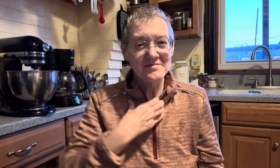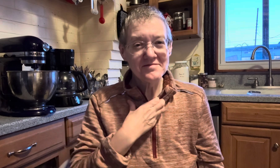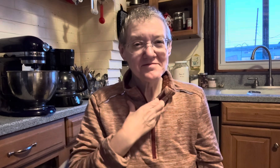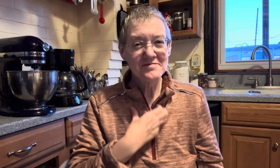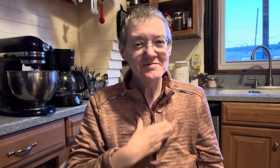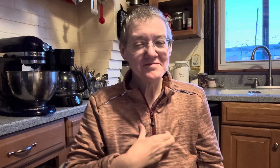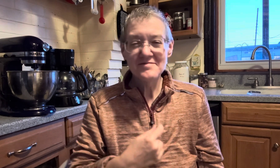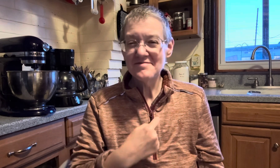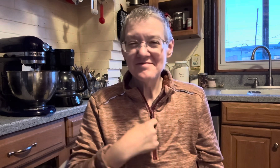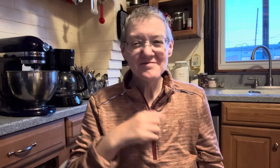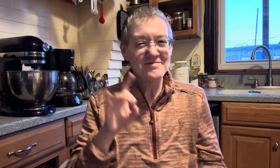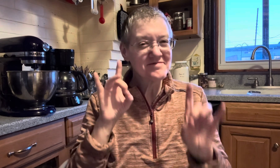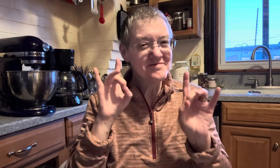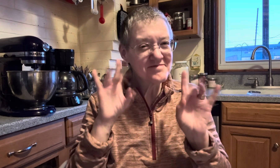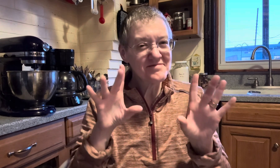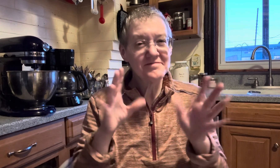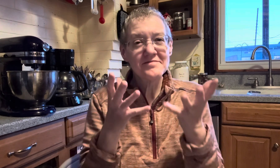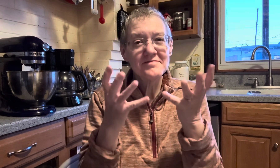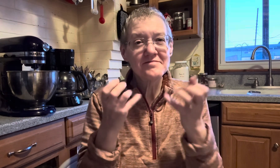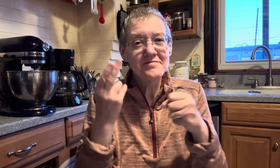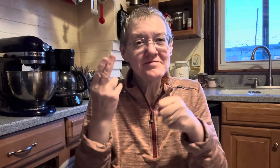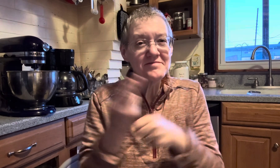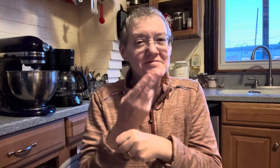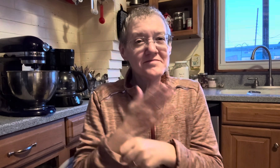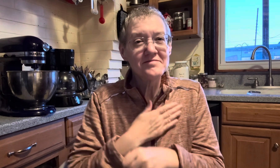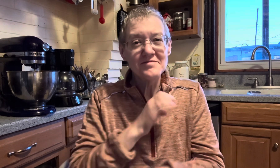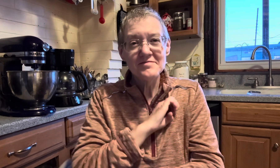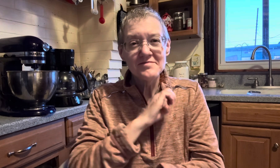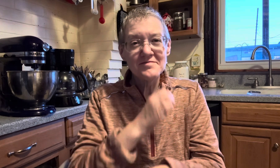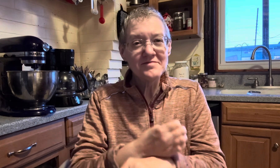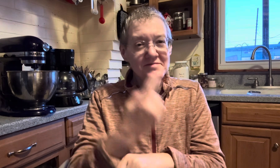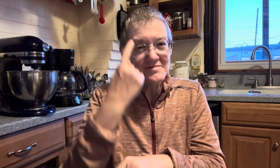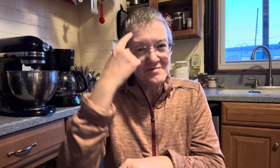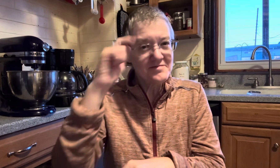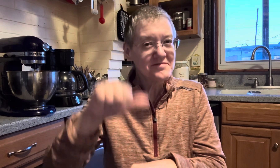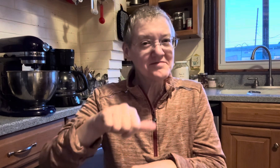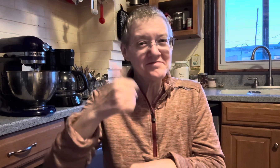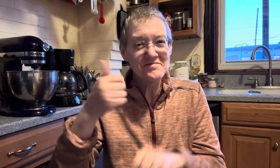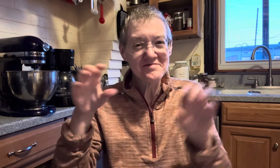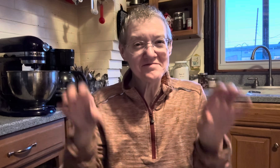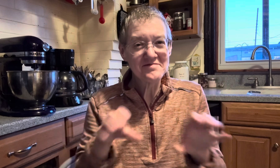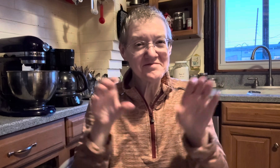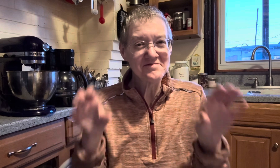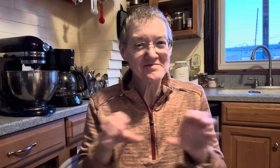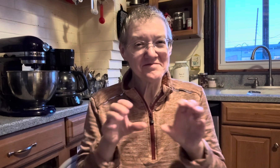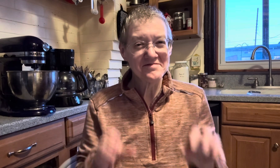using my willpower to resist cravings. I really hate it. I want to use my energy for other things.